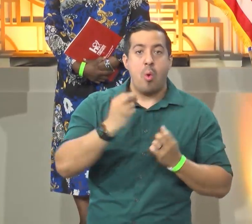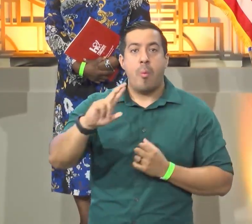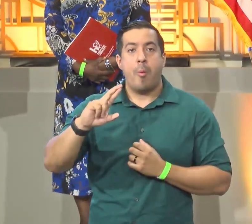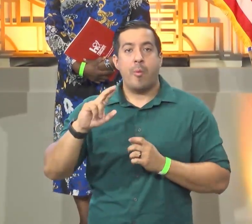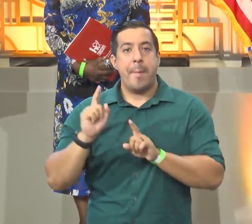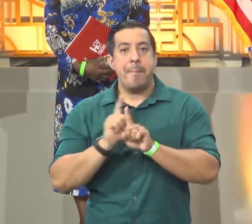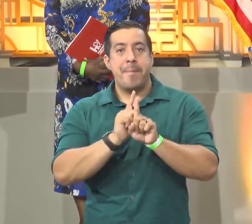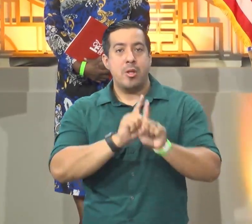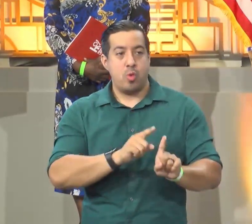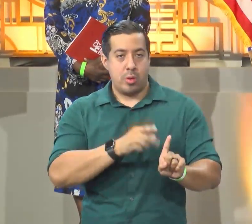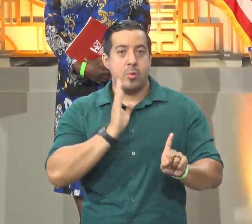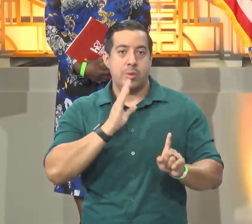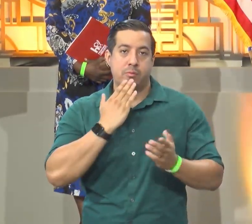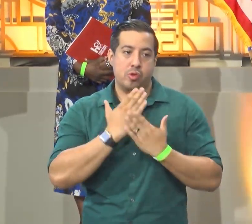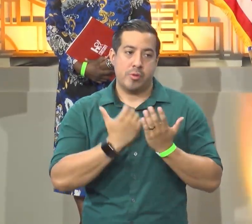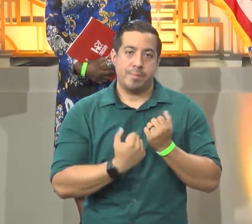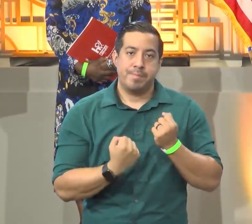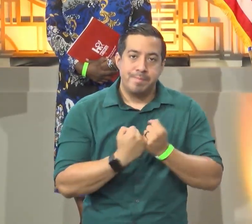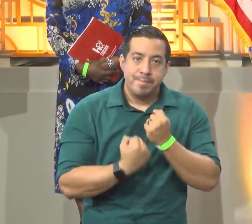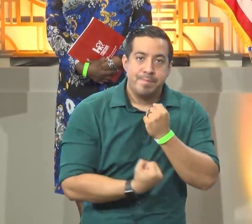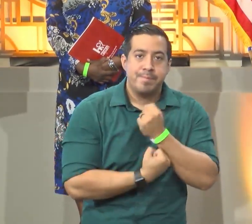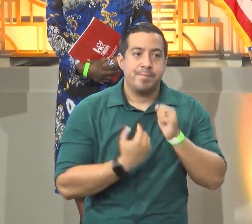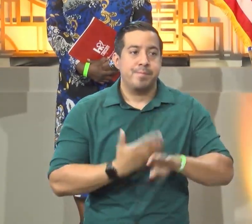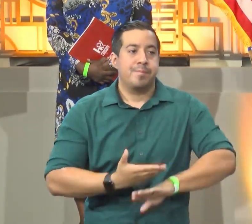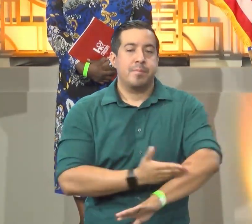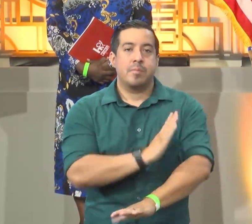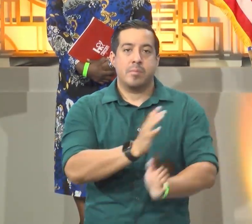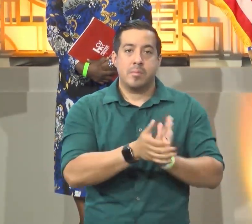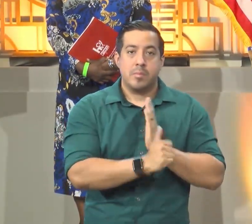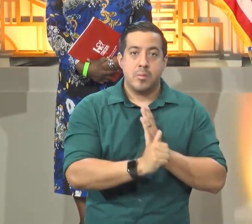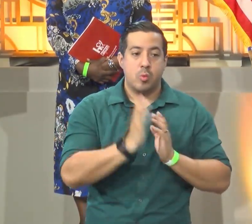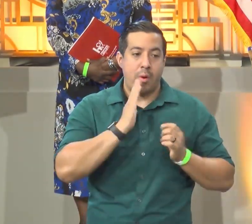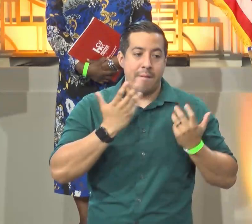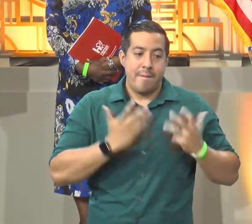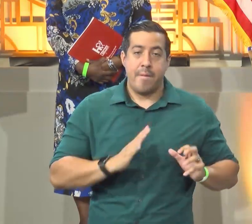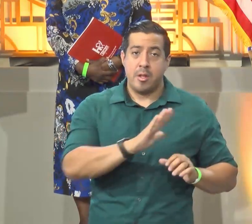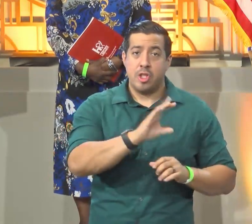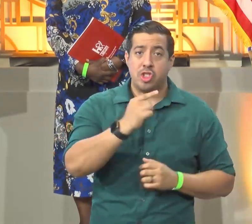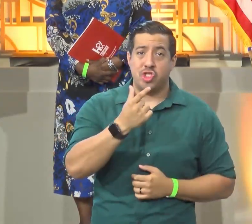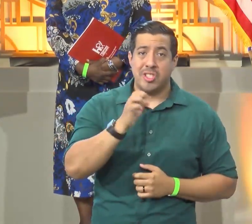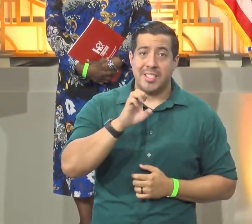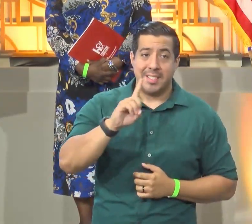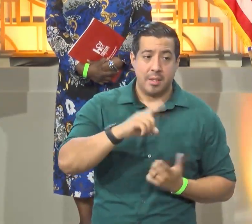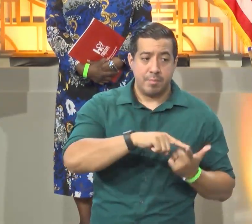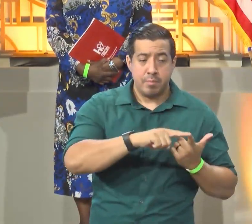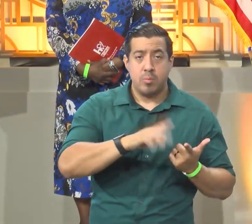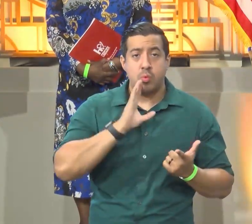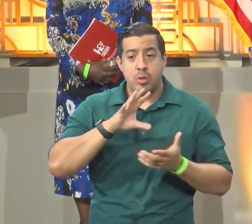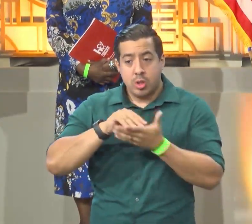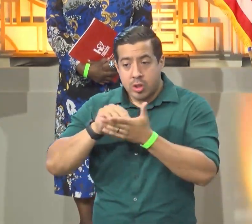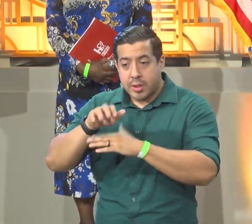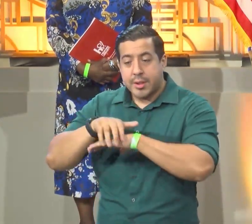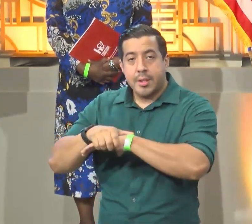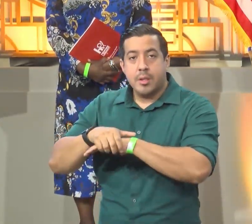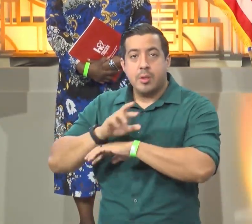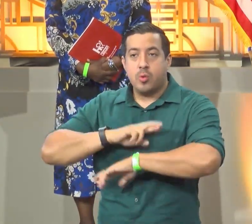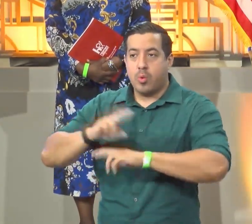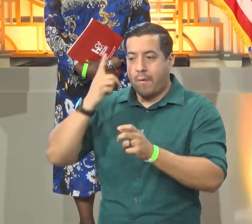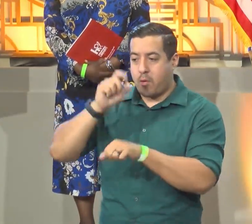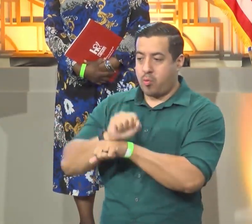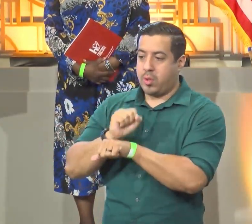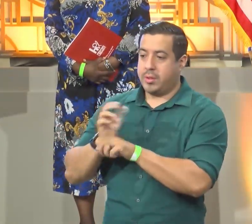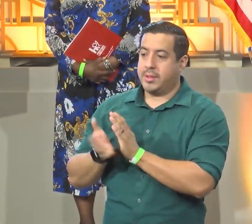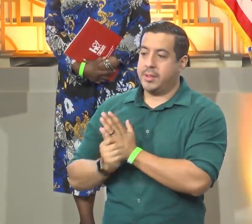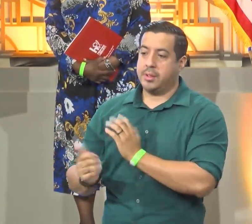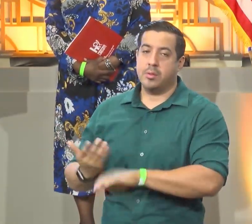develop strong basic and digital literacy skills, complete their GEDs, learn English, and gain workforce readiness